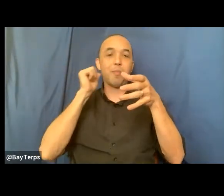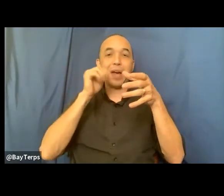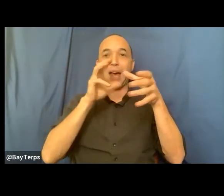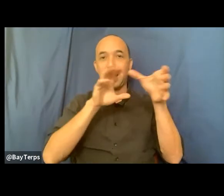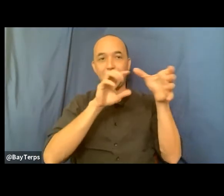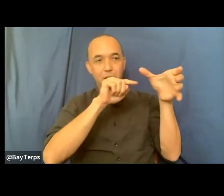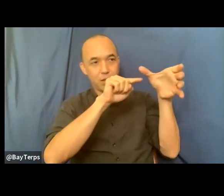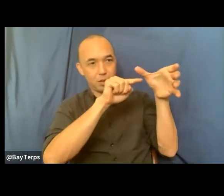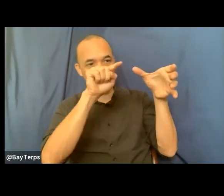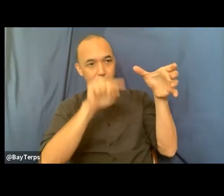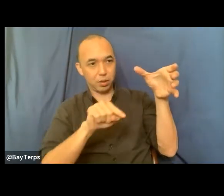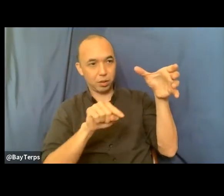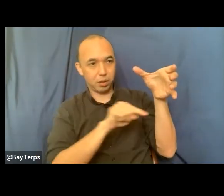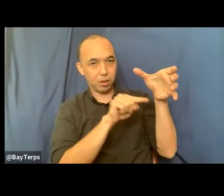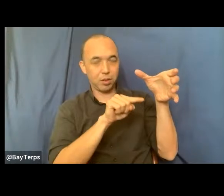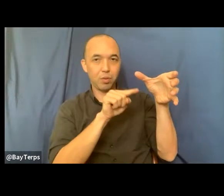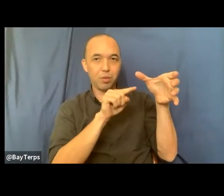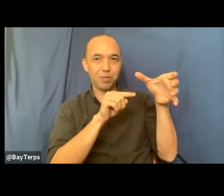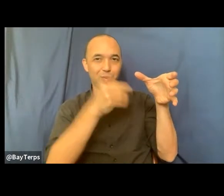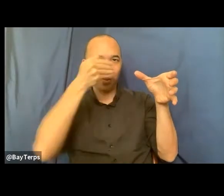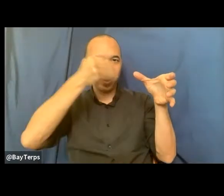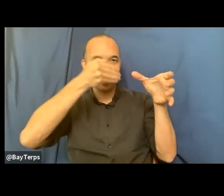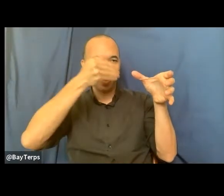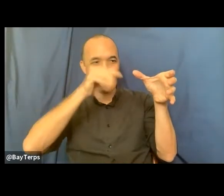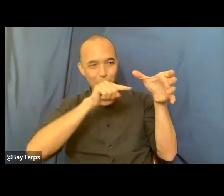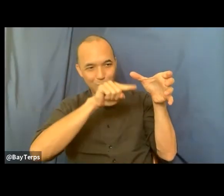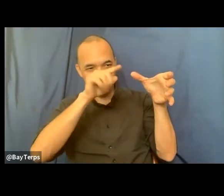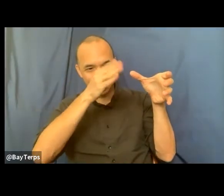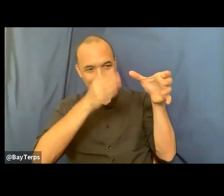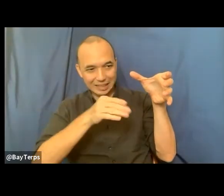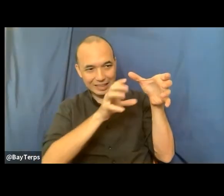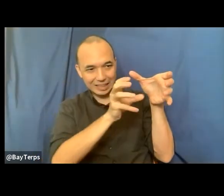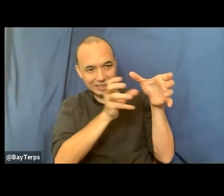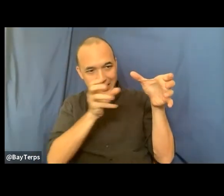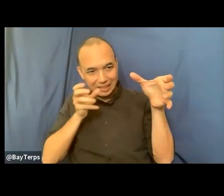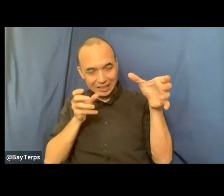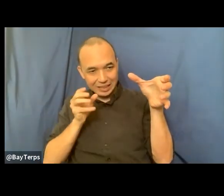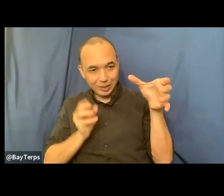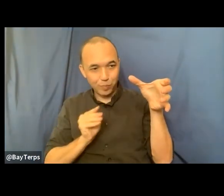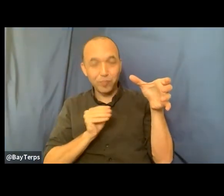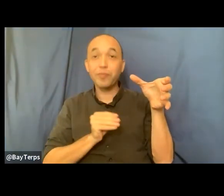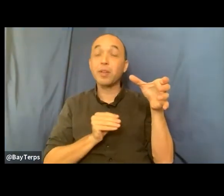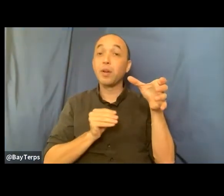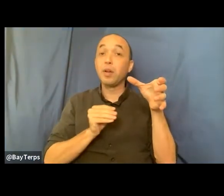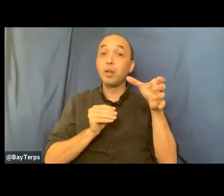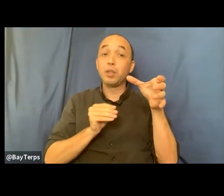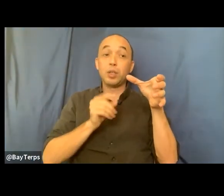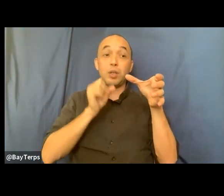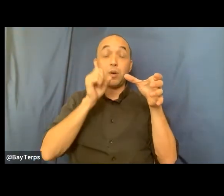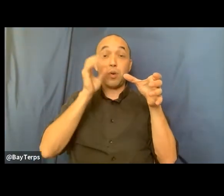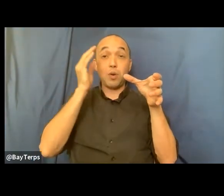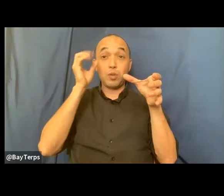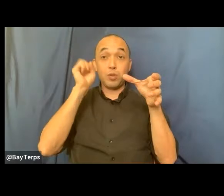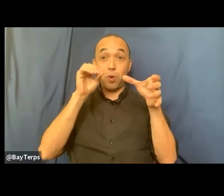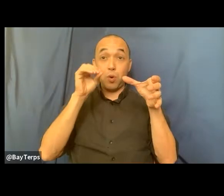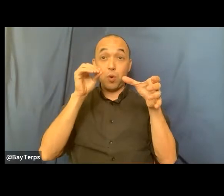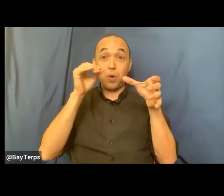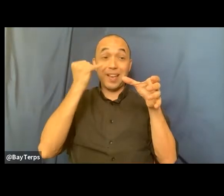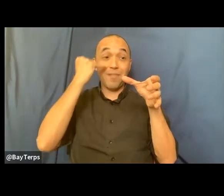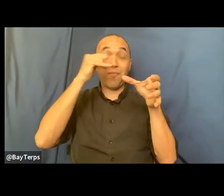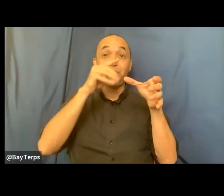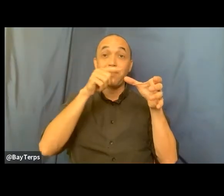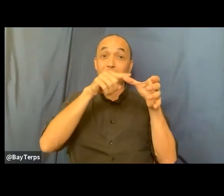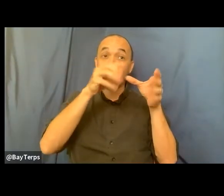have an unbroken seam on top. And as the pumpkin starts to age and maybe wilt a little bit, it still has that structural strength holding